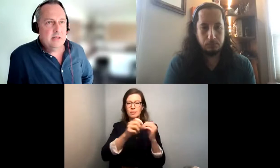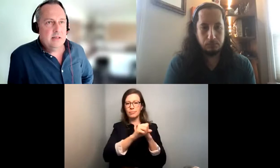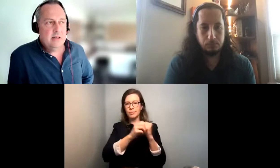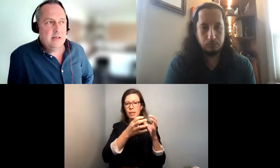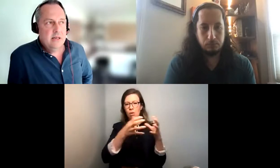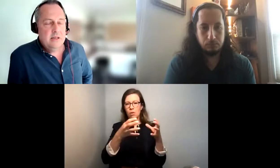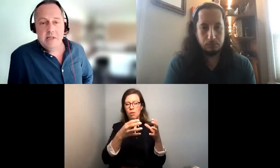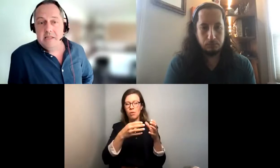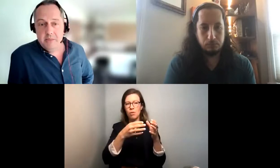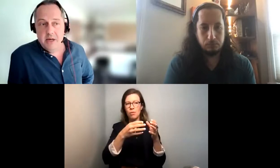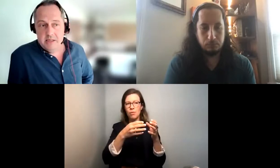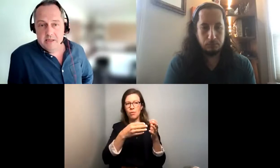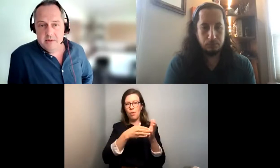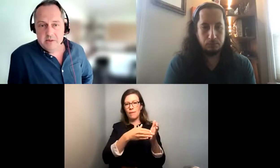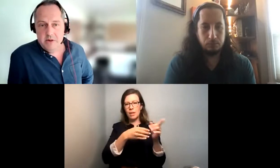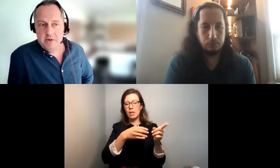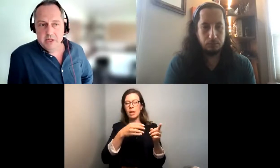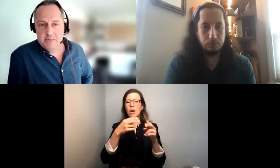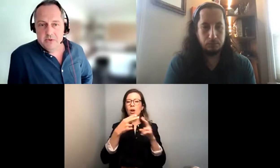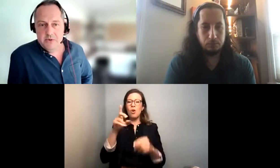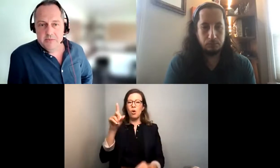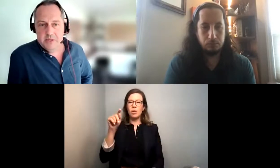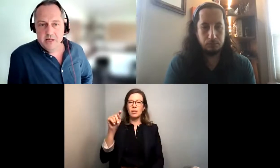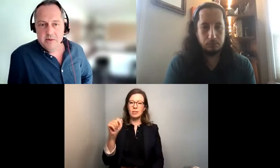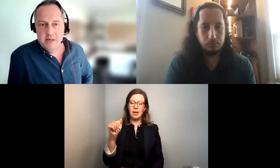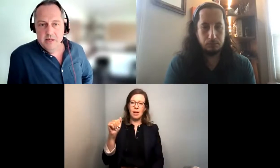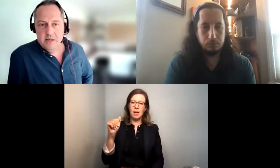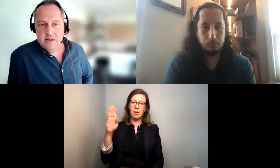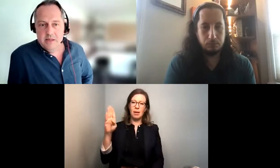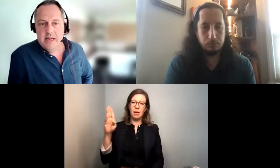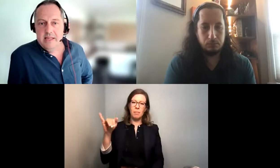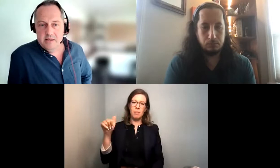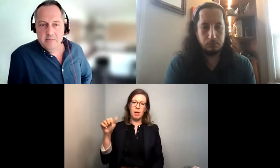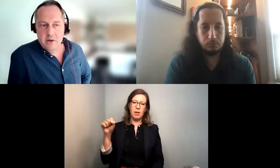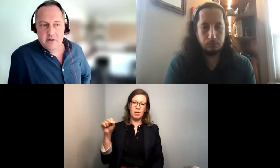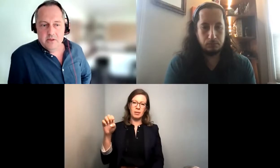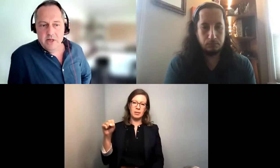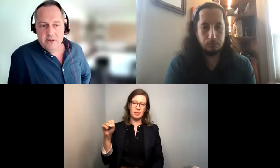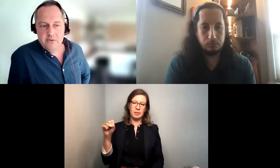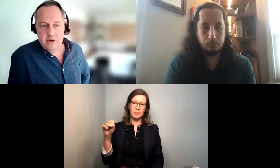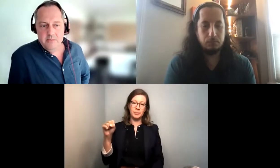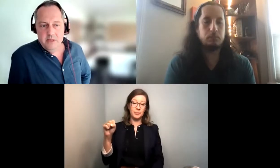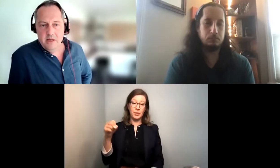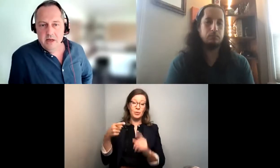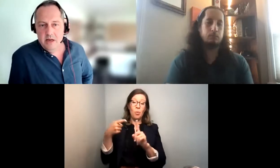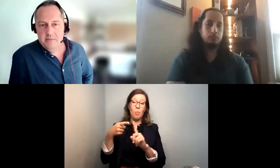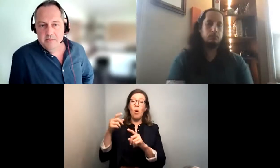is there's data biases. That's where it really comes from. So the data that models are trained